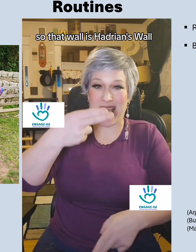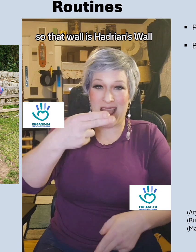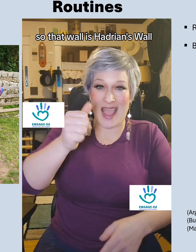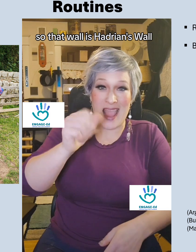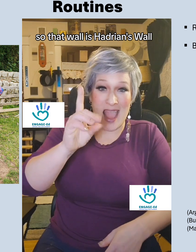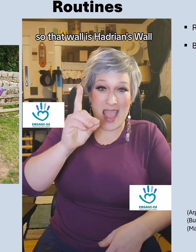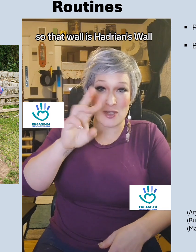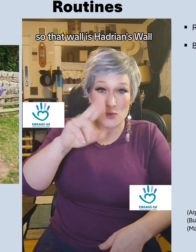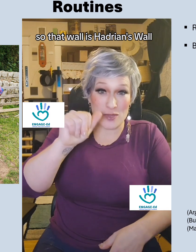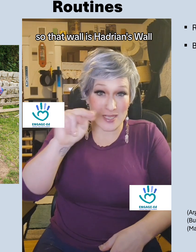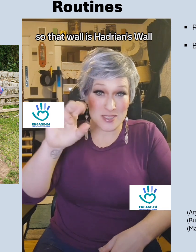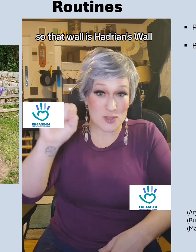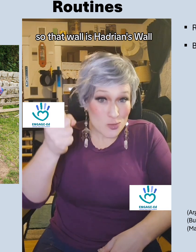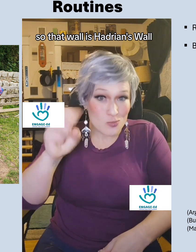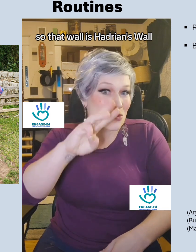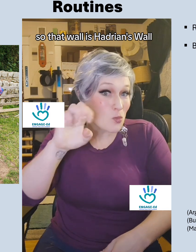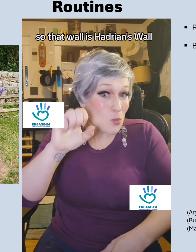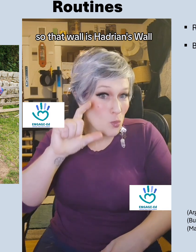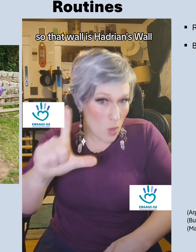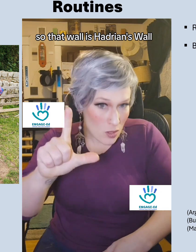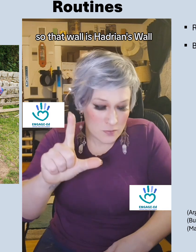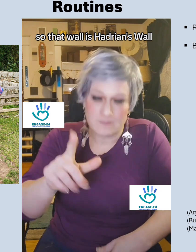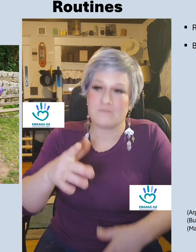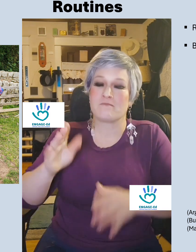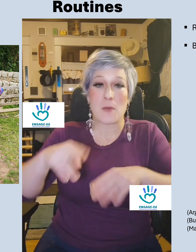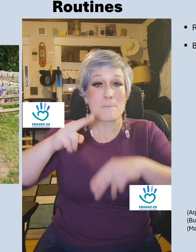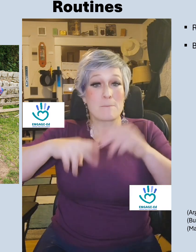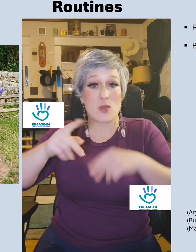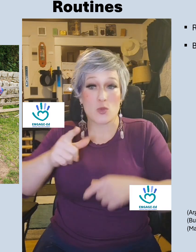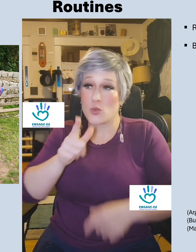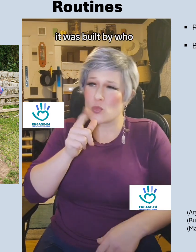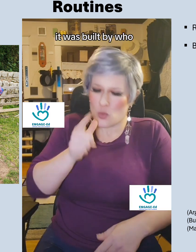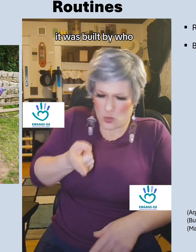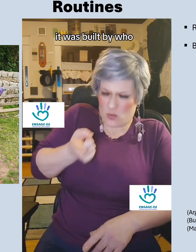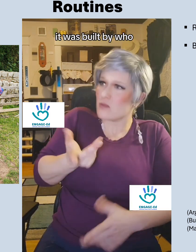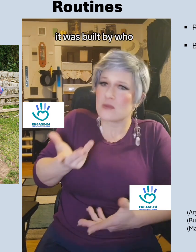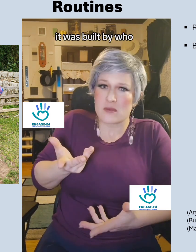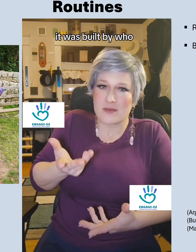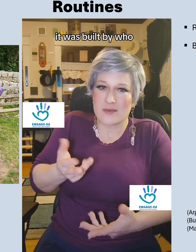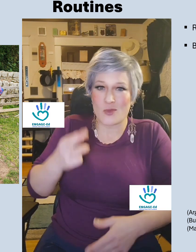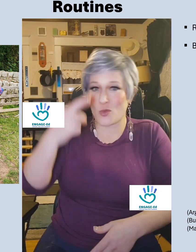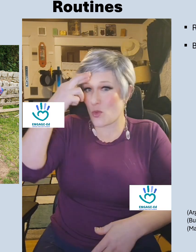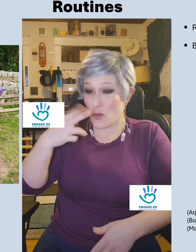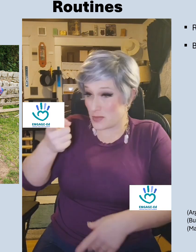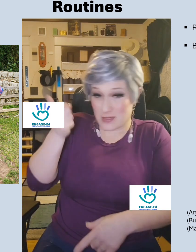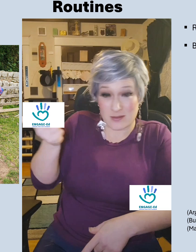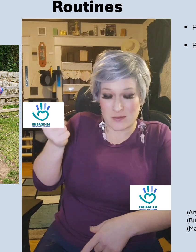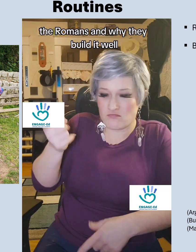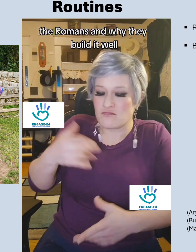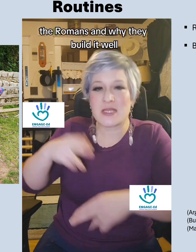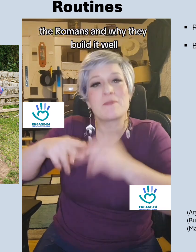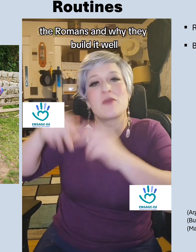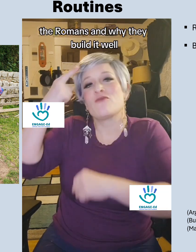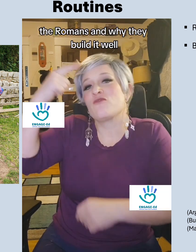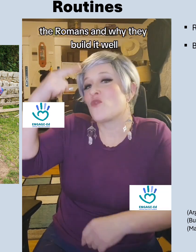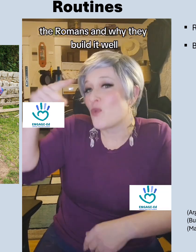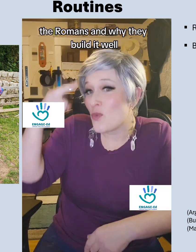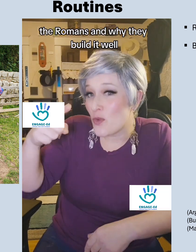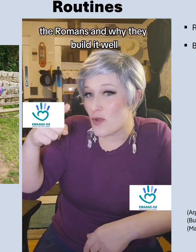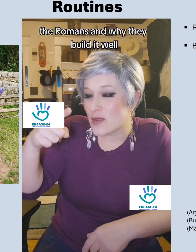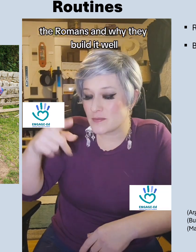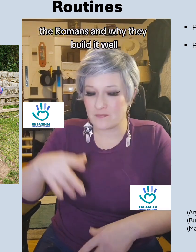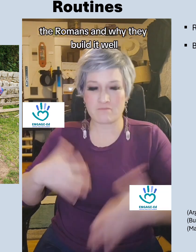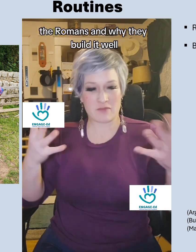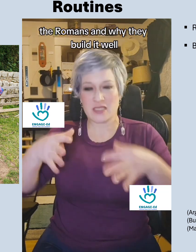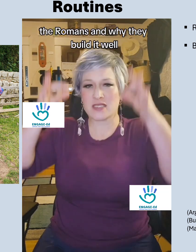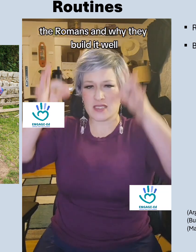wall is Hadrian's Wall. It was built by who? The Romans.